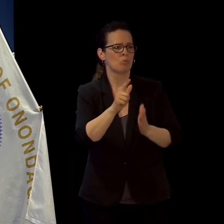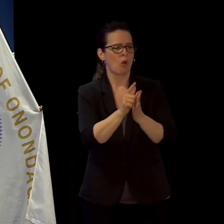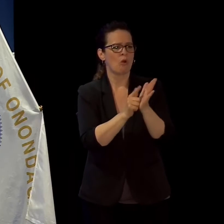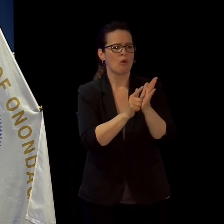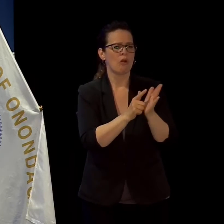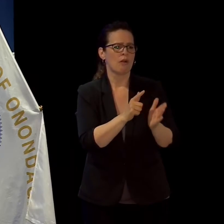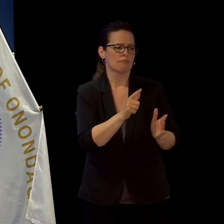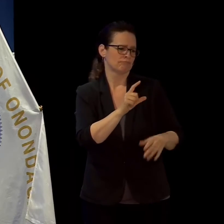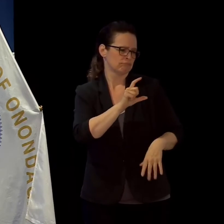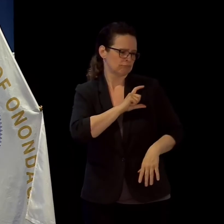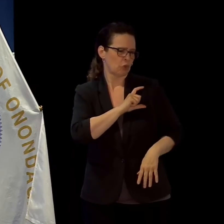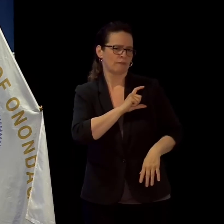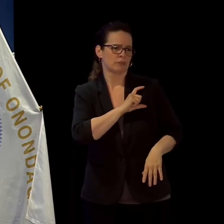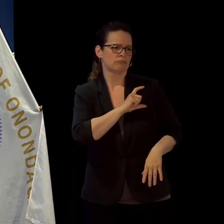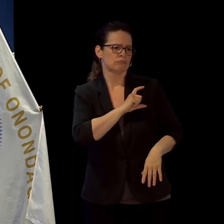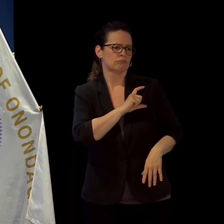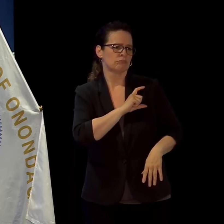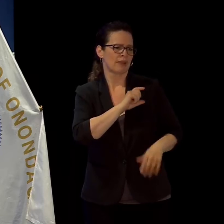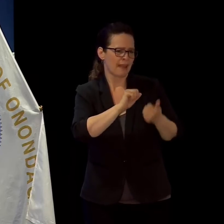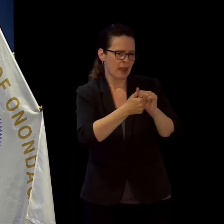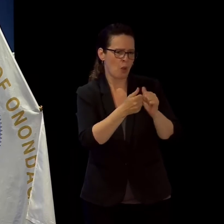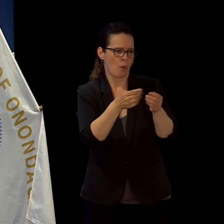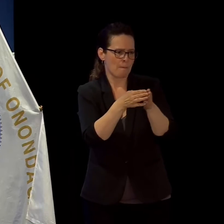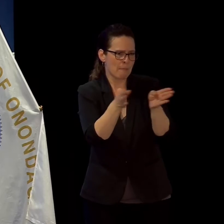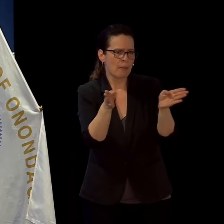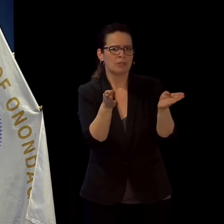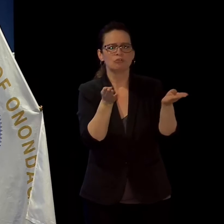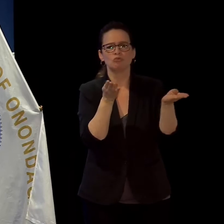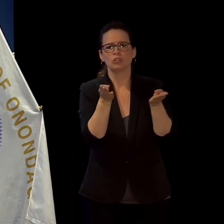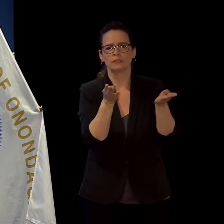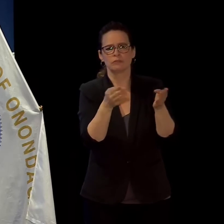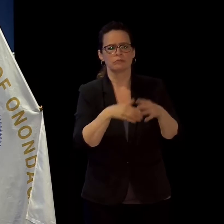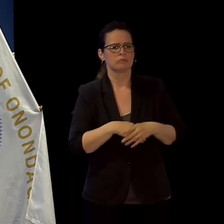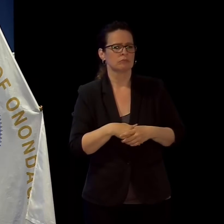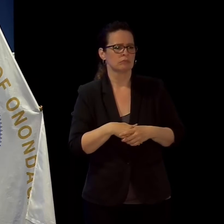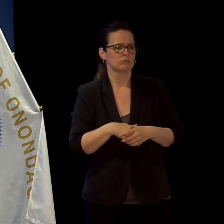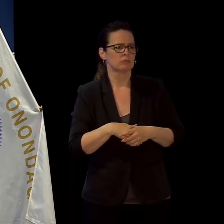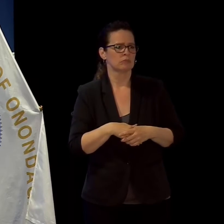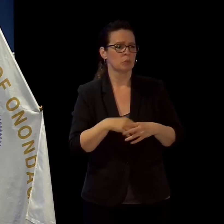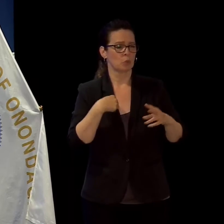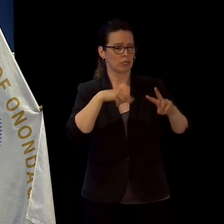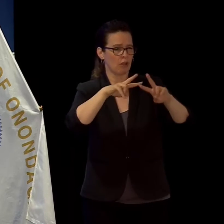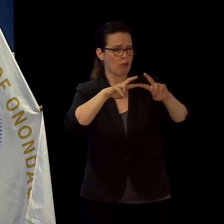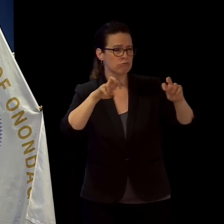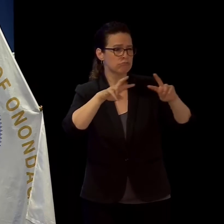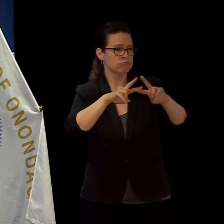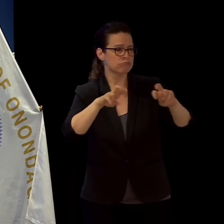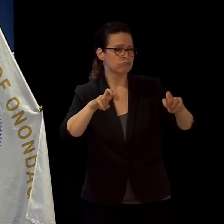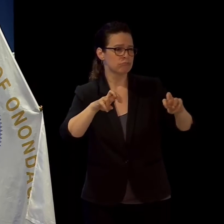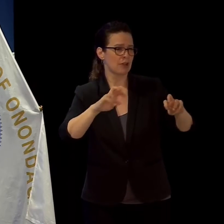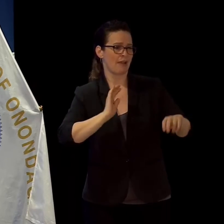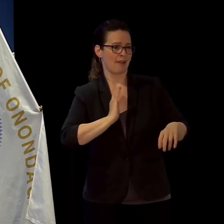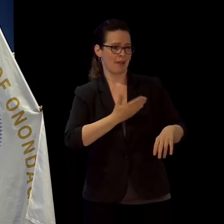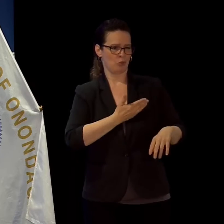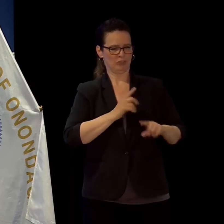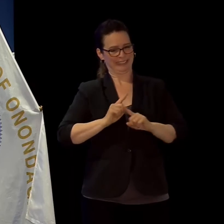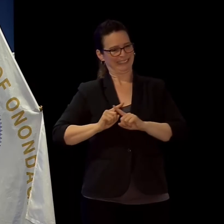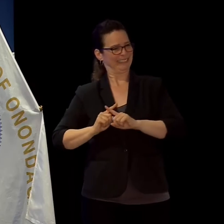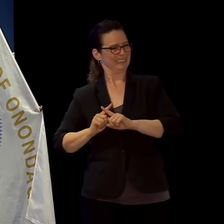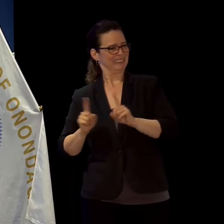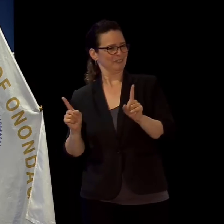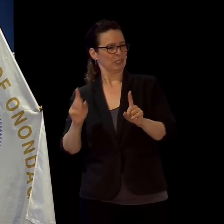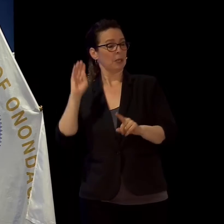themselves, when we looked at our law enforcement agency, so ours is different, right? So the mayor has a police